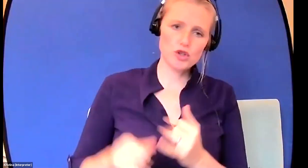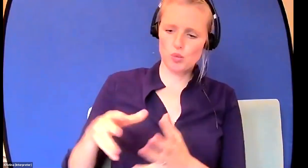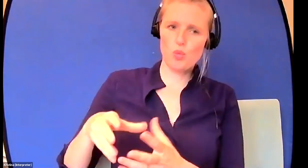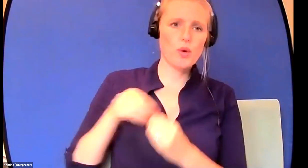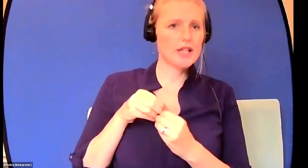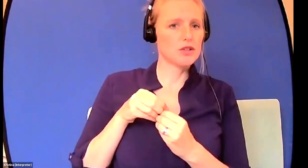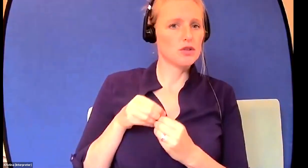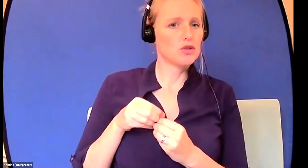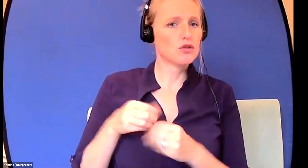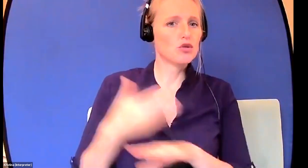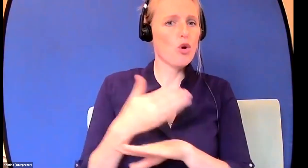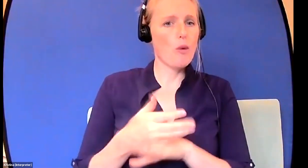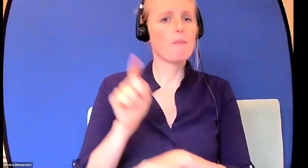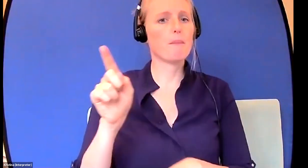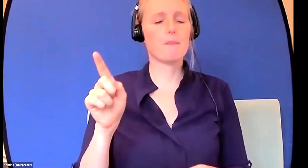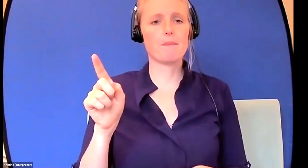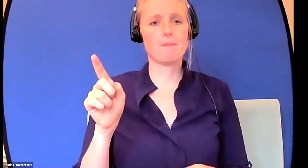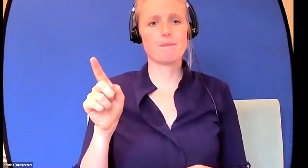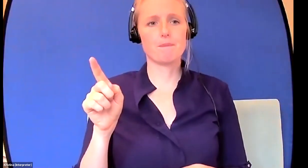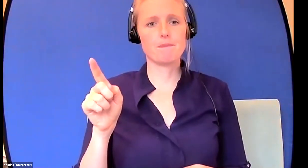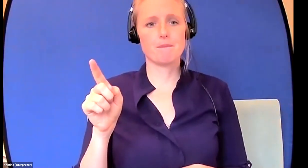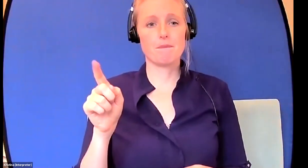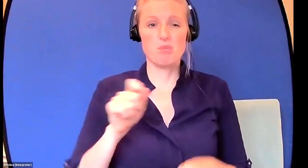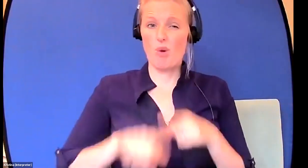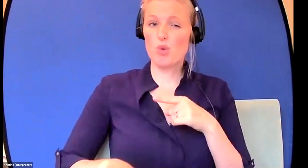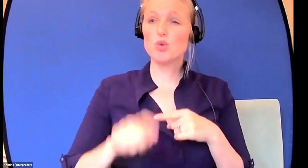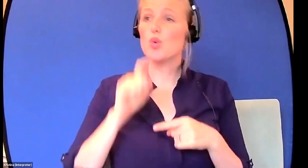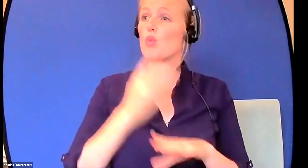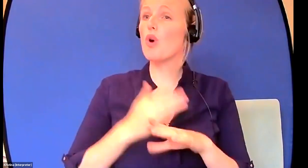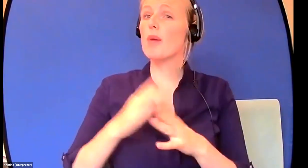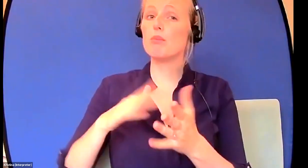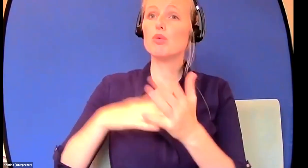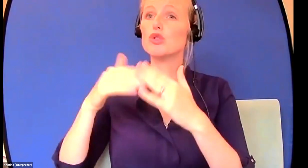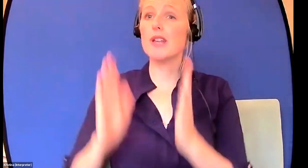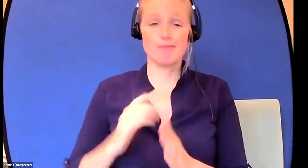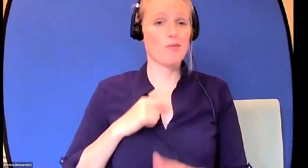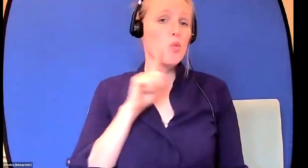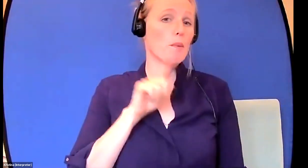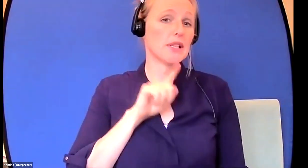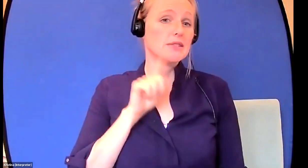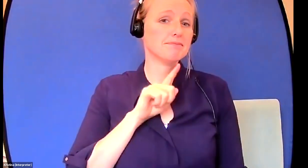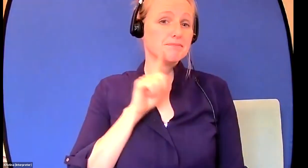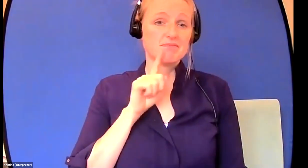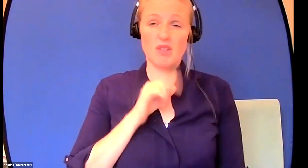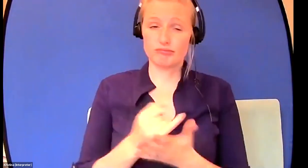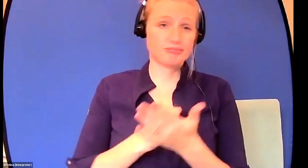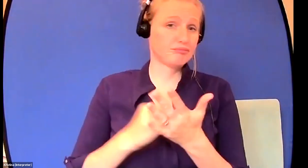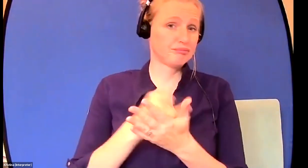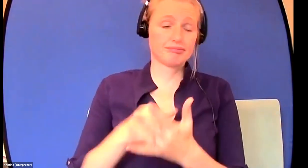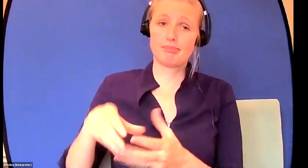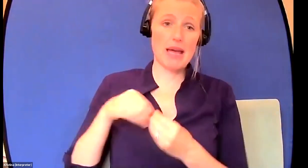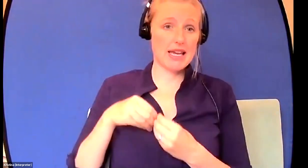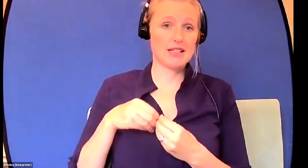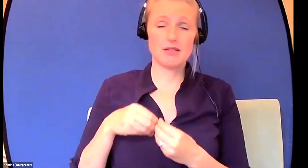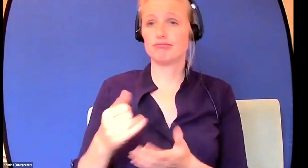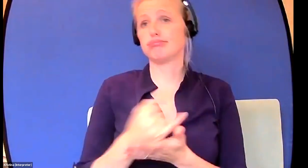sectors, and it's a predominantly feminized workforce. So it's most people who work in museums are very badly paid, and most